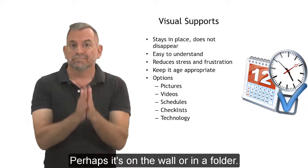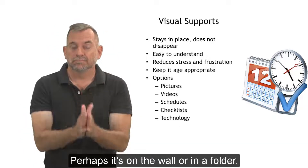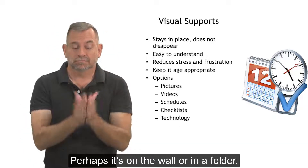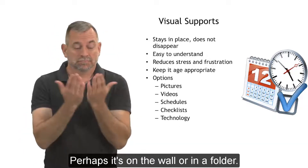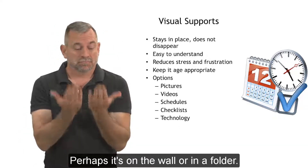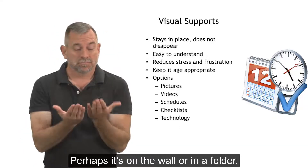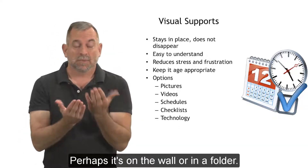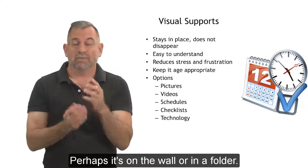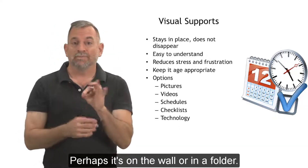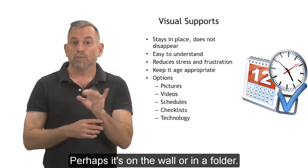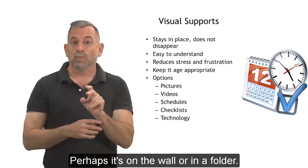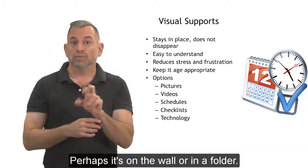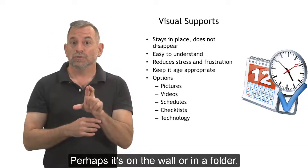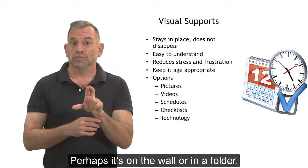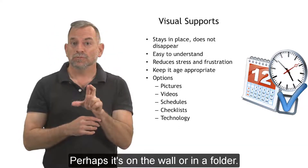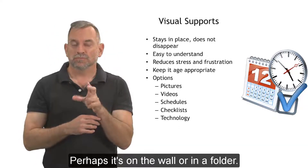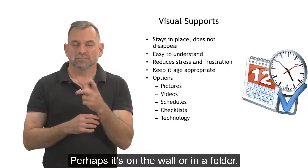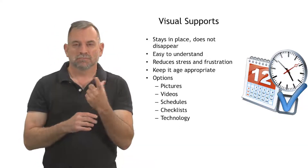on the wall or in a folder.